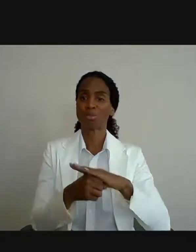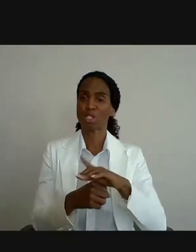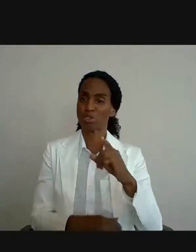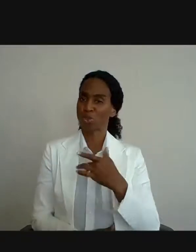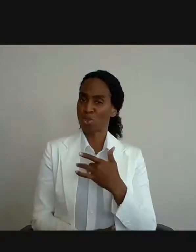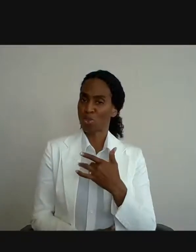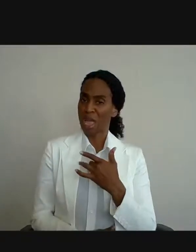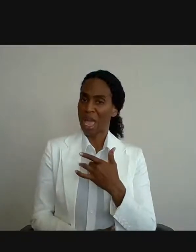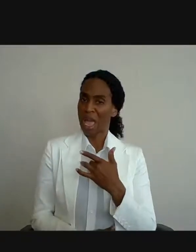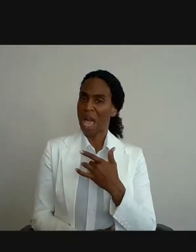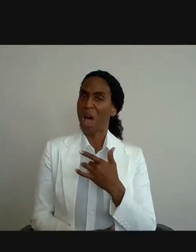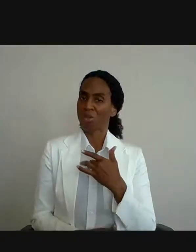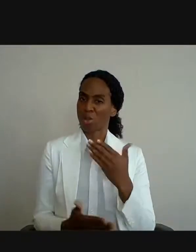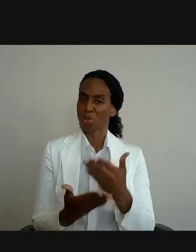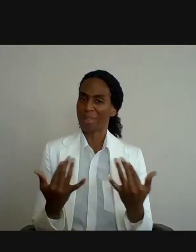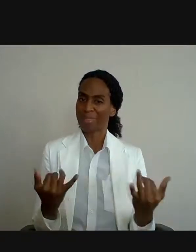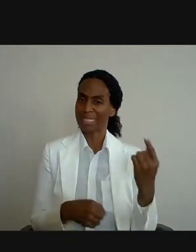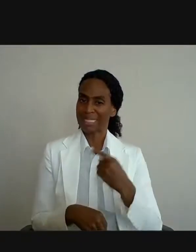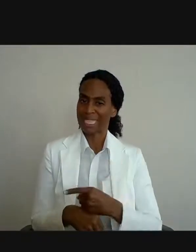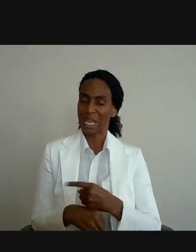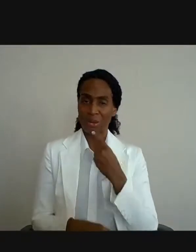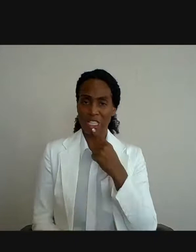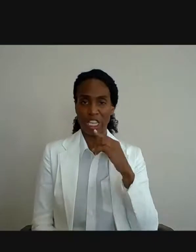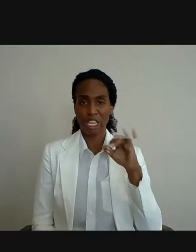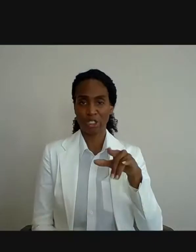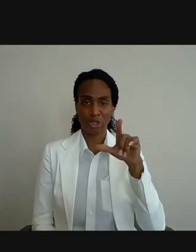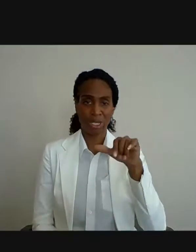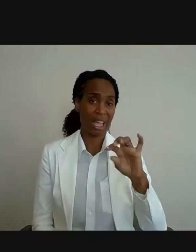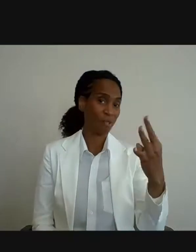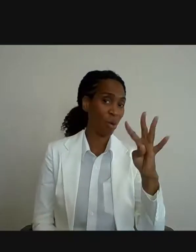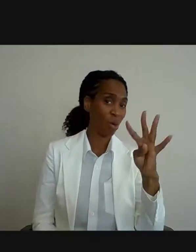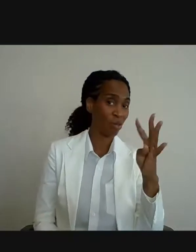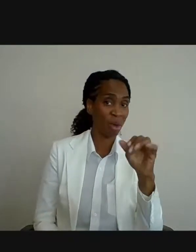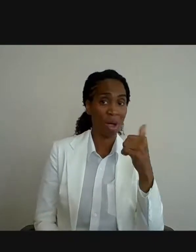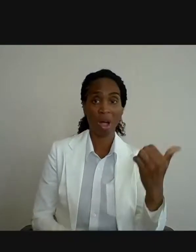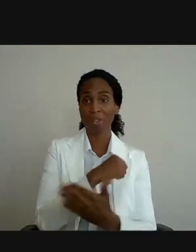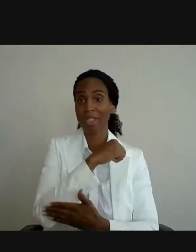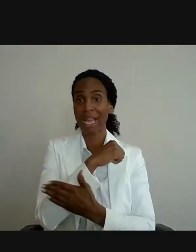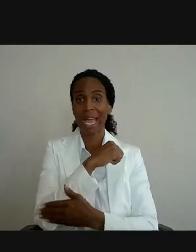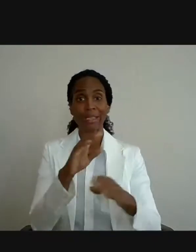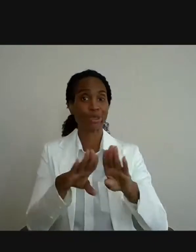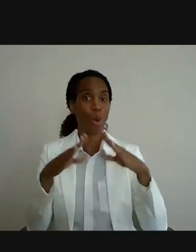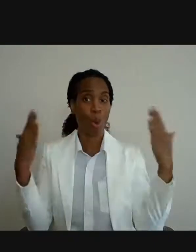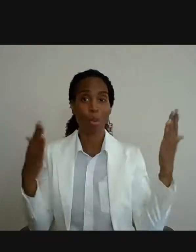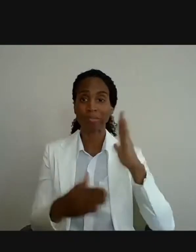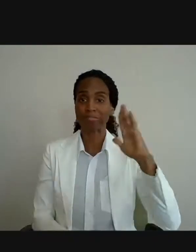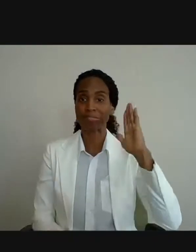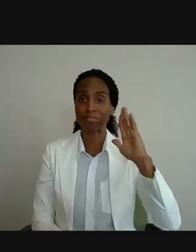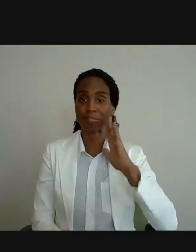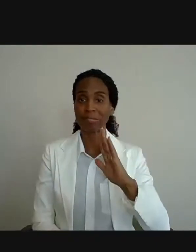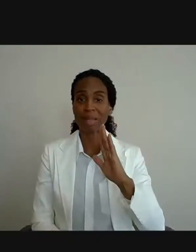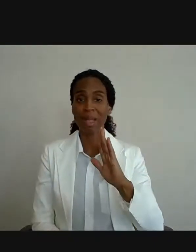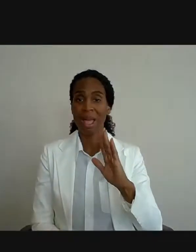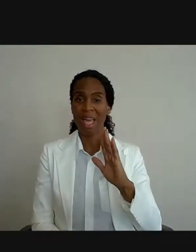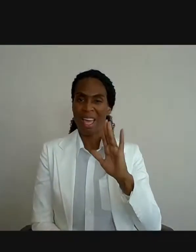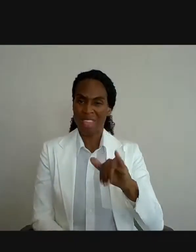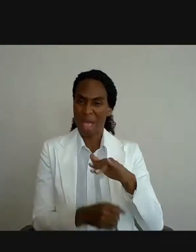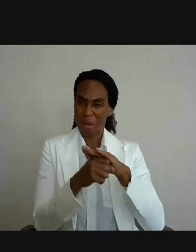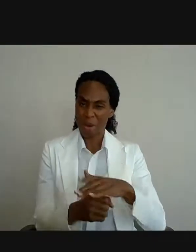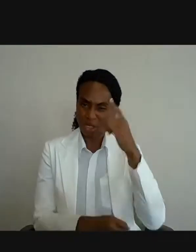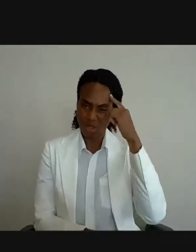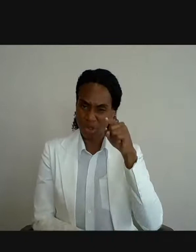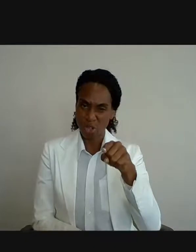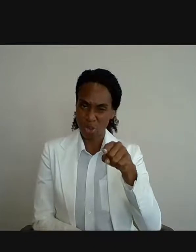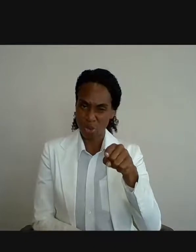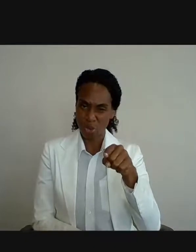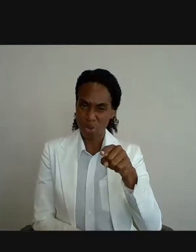get to this day? Because we've been saying July 4th, a lot of the other counties, the state, of course, open. What's that been like, the pressure? So,